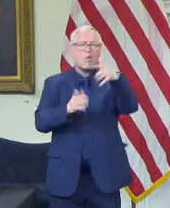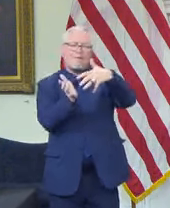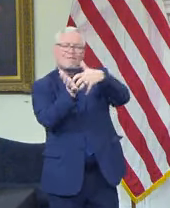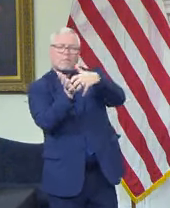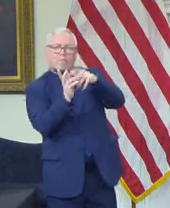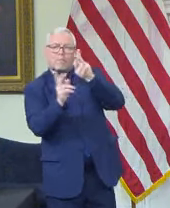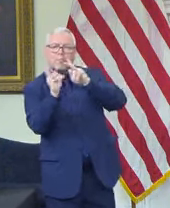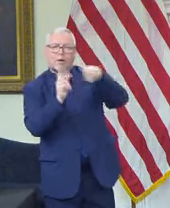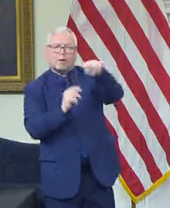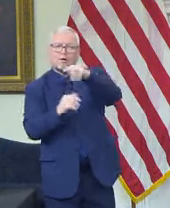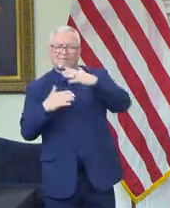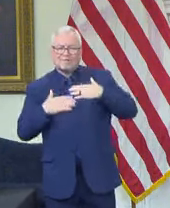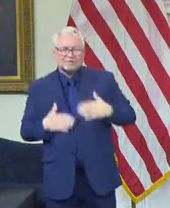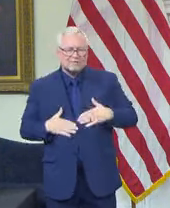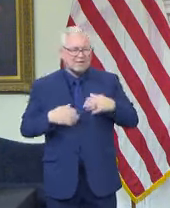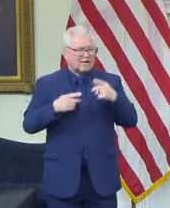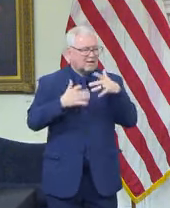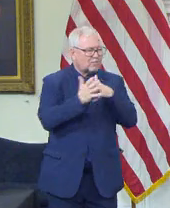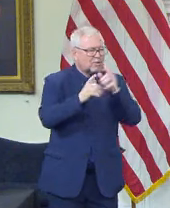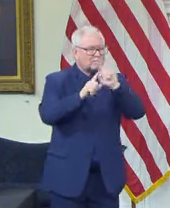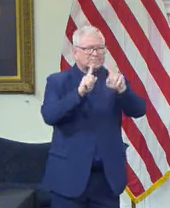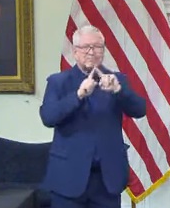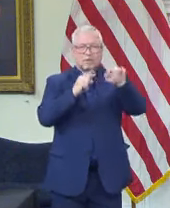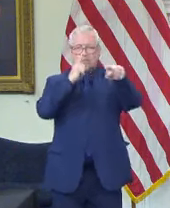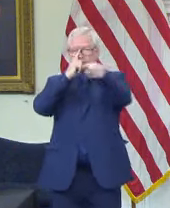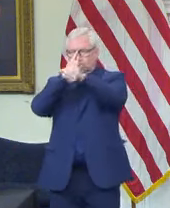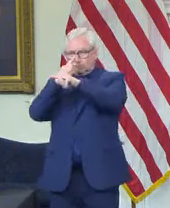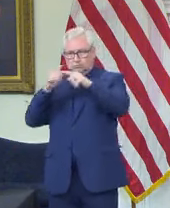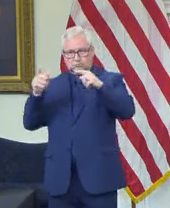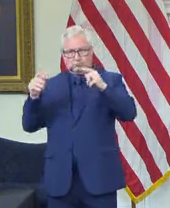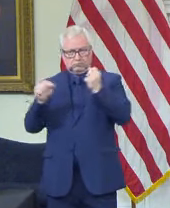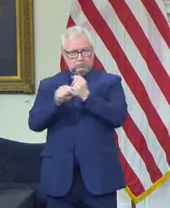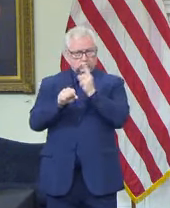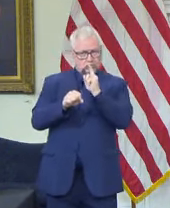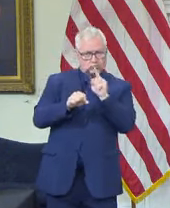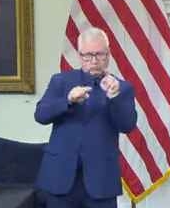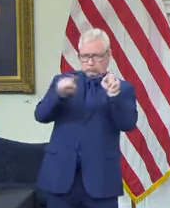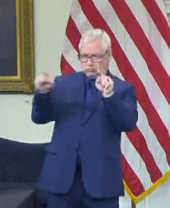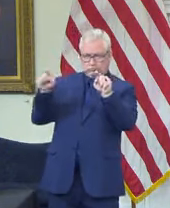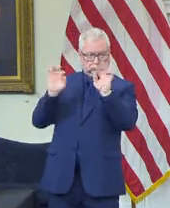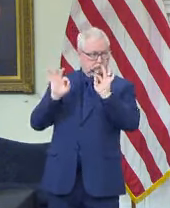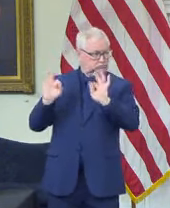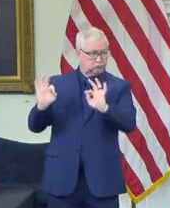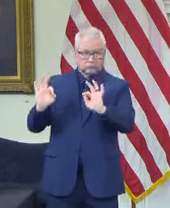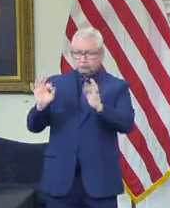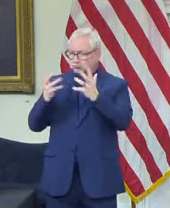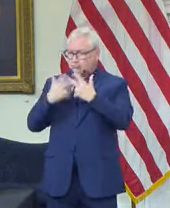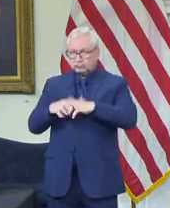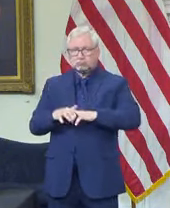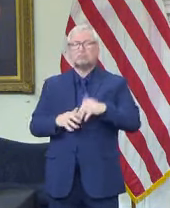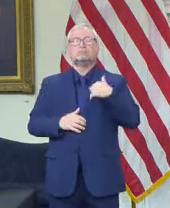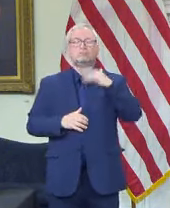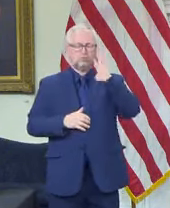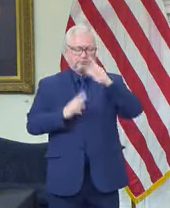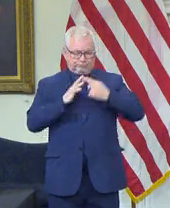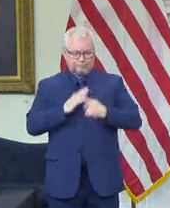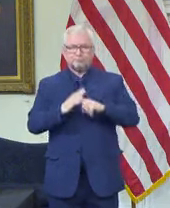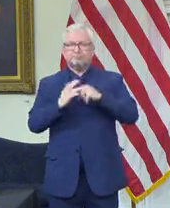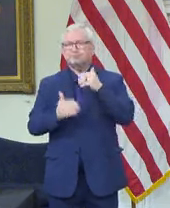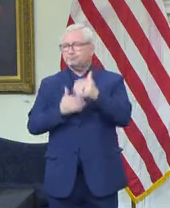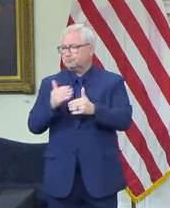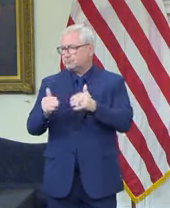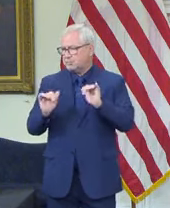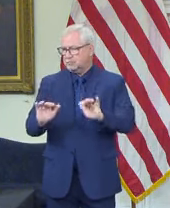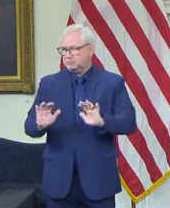we will be prepared to take action if it is deemed necessary. In closing, we're